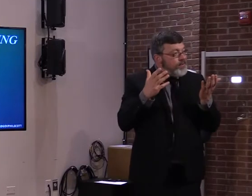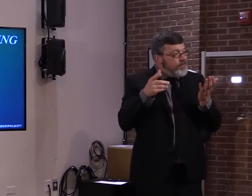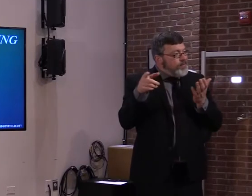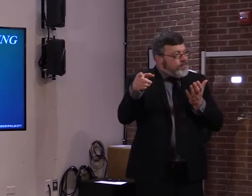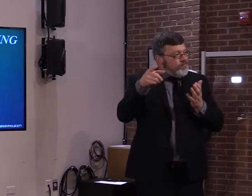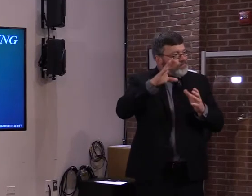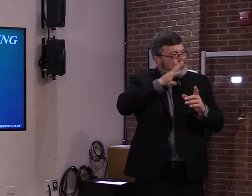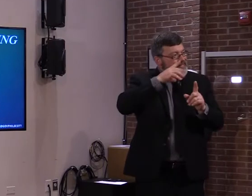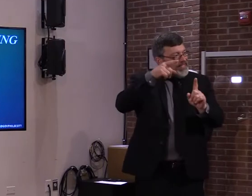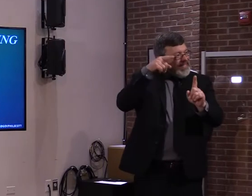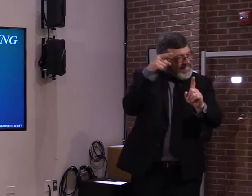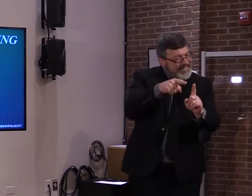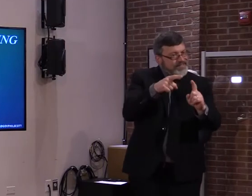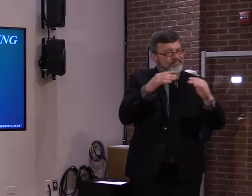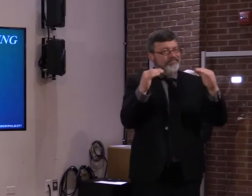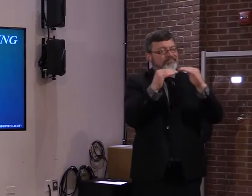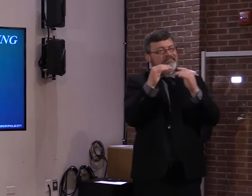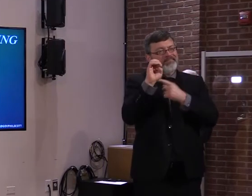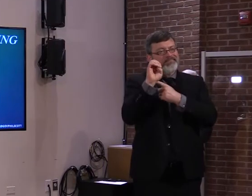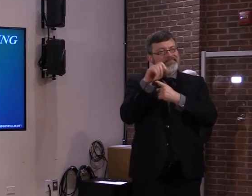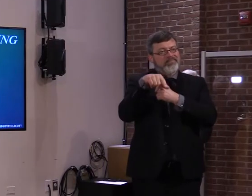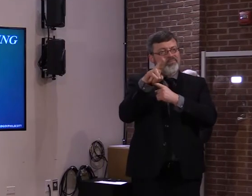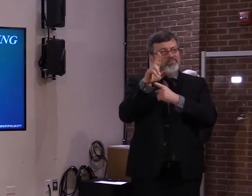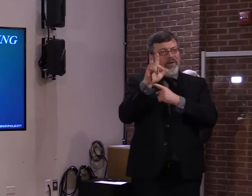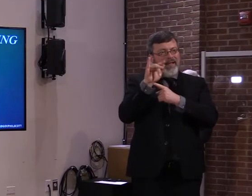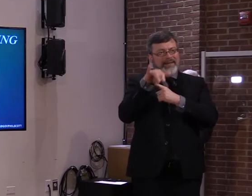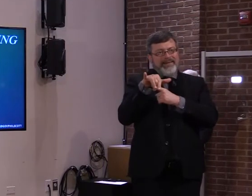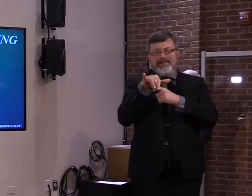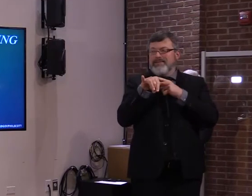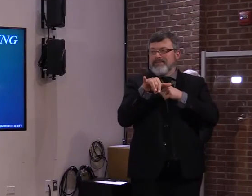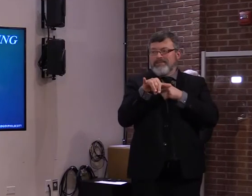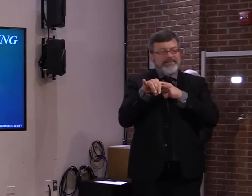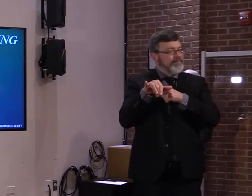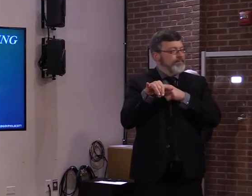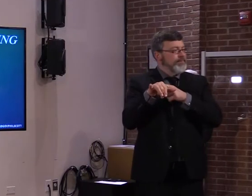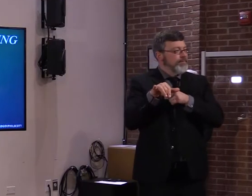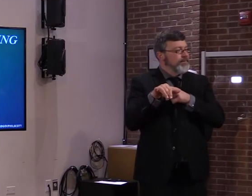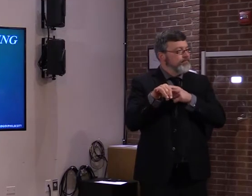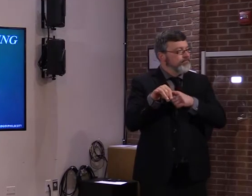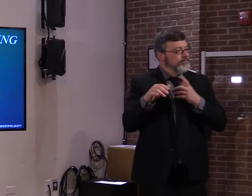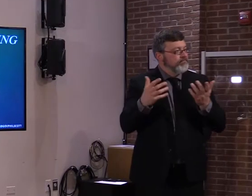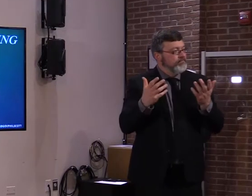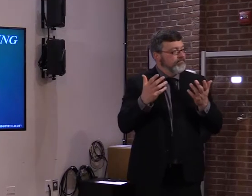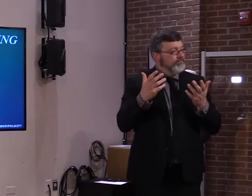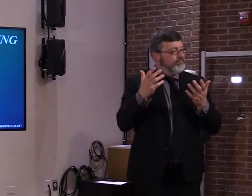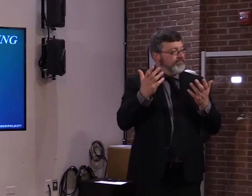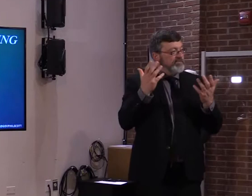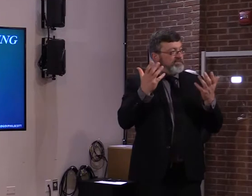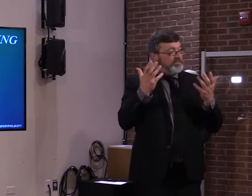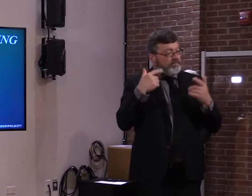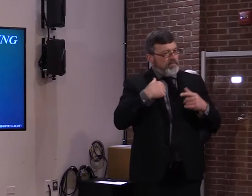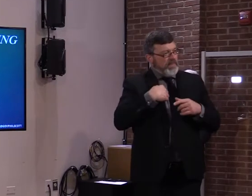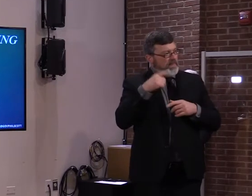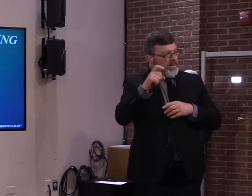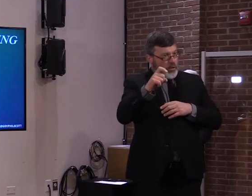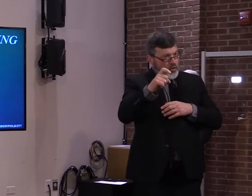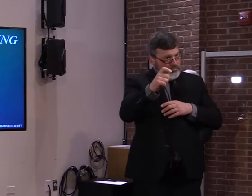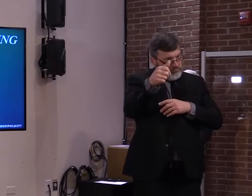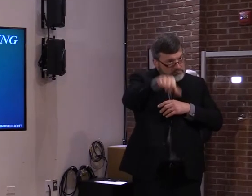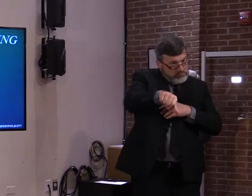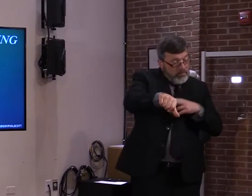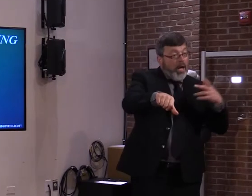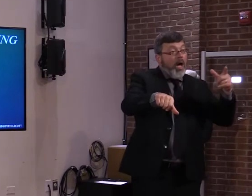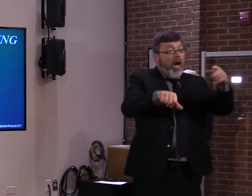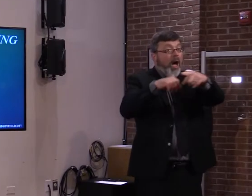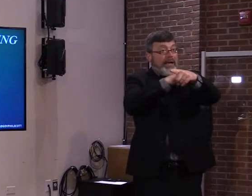state? Simply overriding a veto because you have the numbers to do so is not good government. What happens when another party